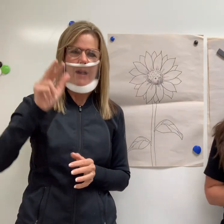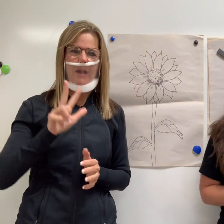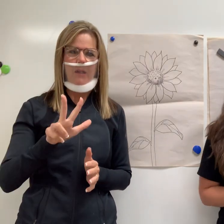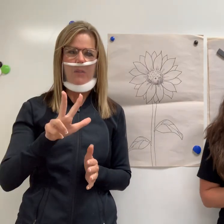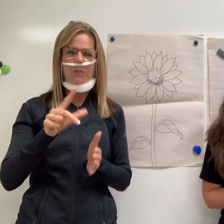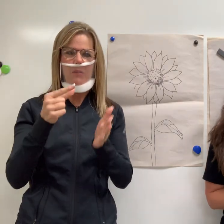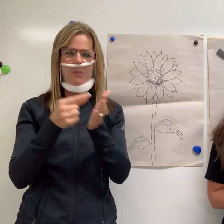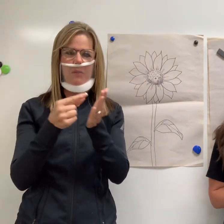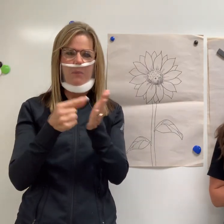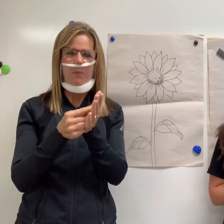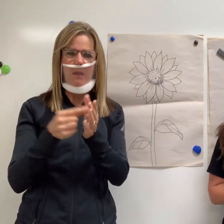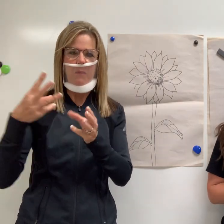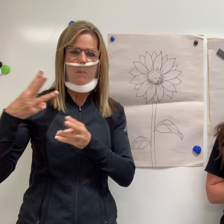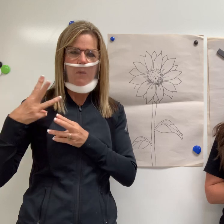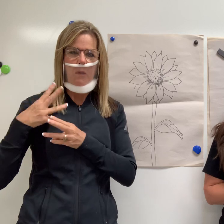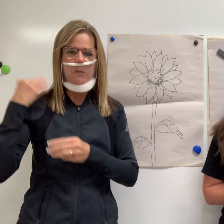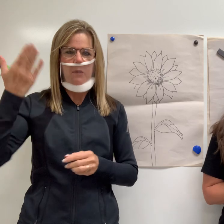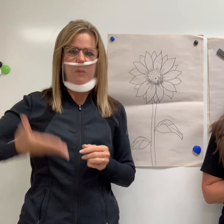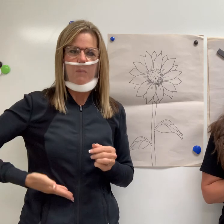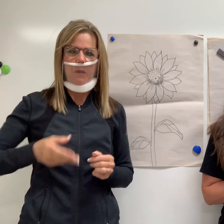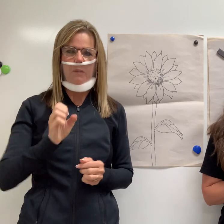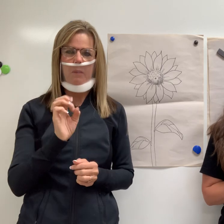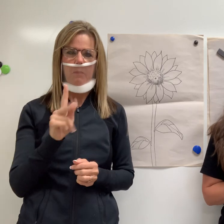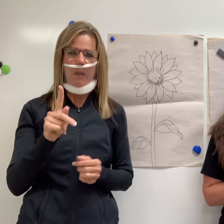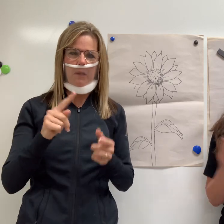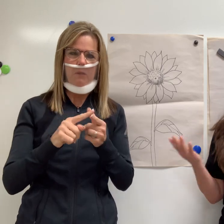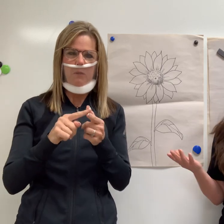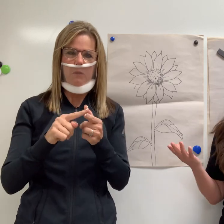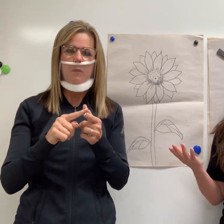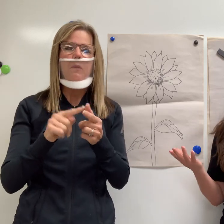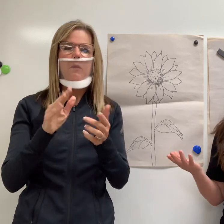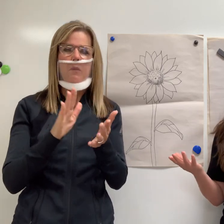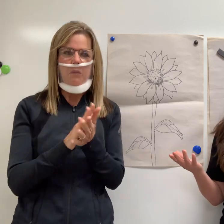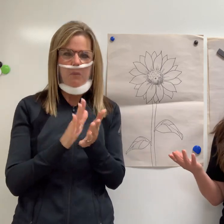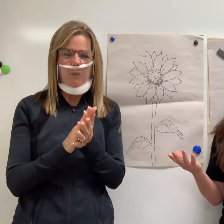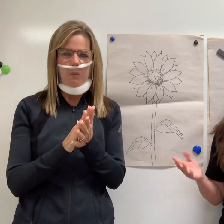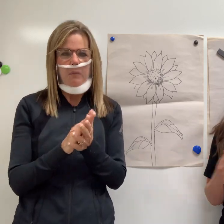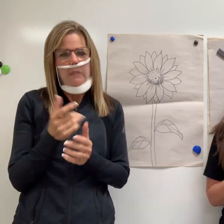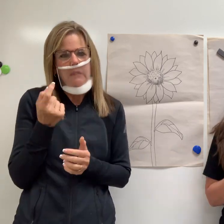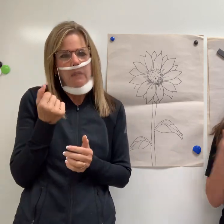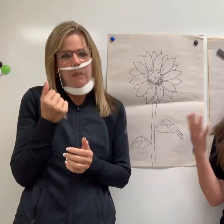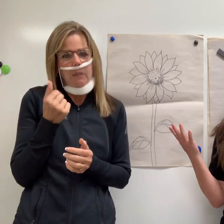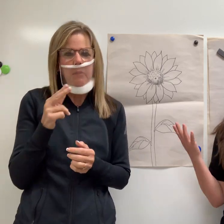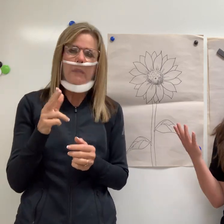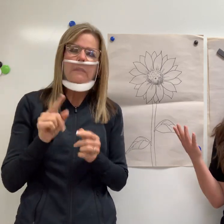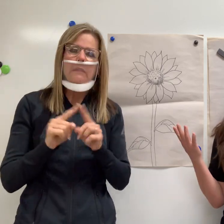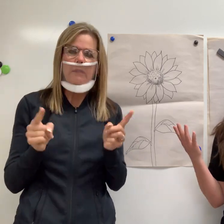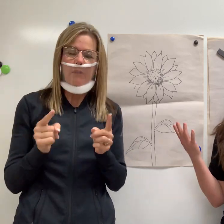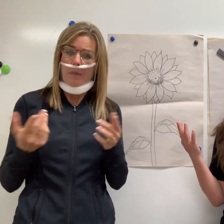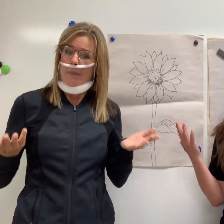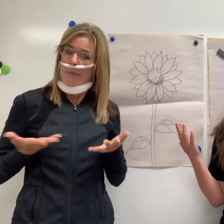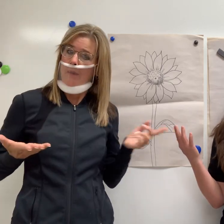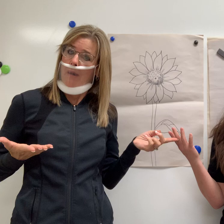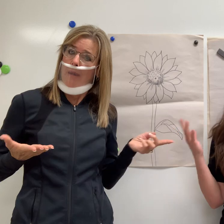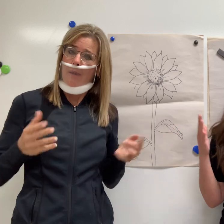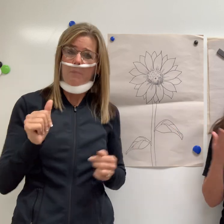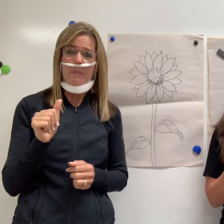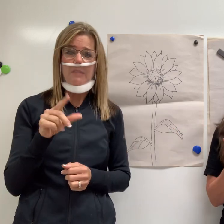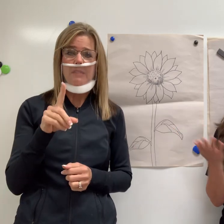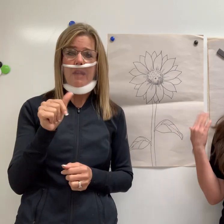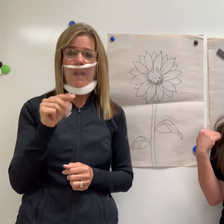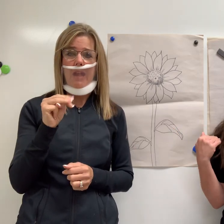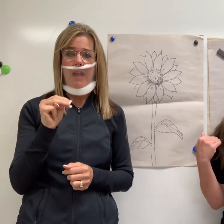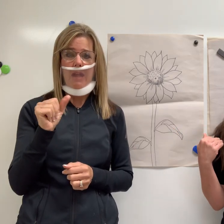third grade warriors. Welcome back to school. It is a little different, of course. Here I am, Mrs. Adams, in